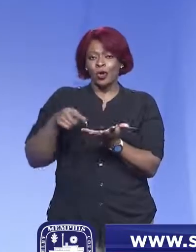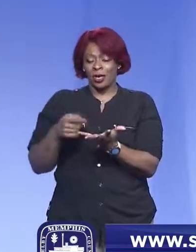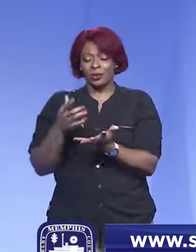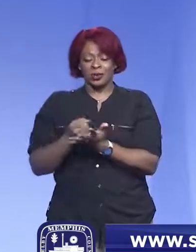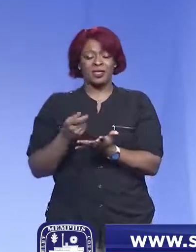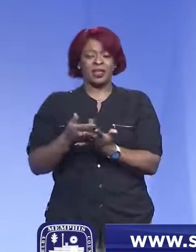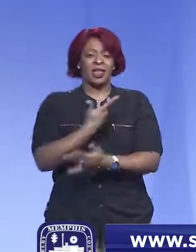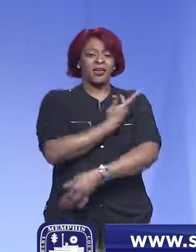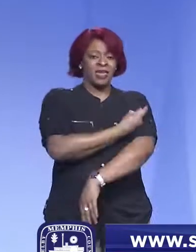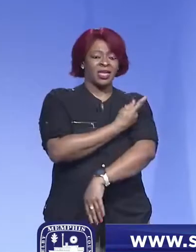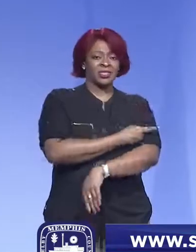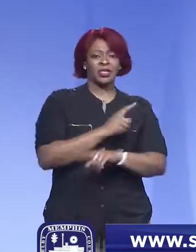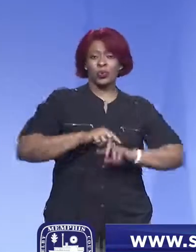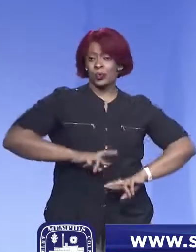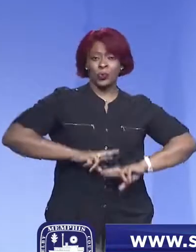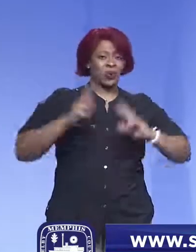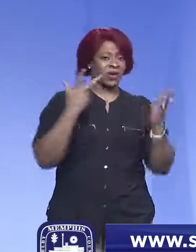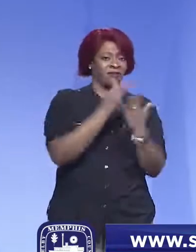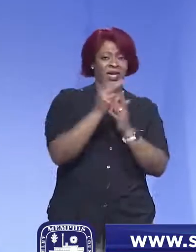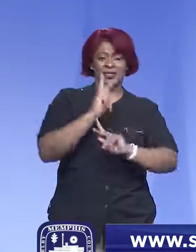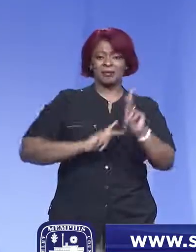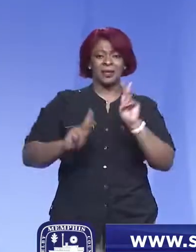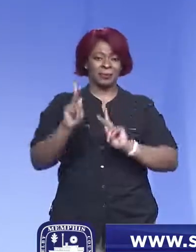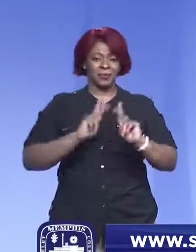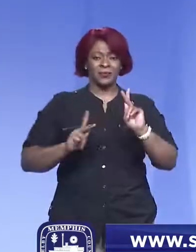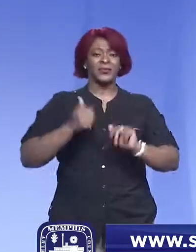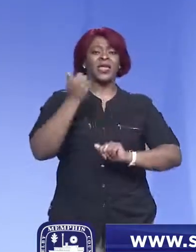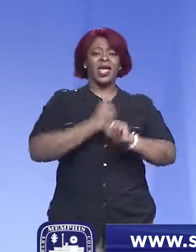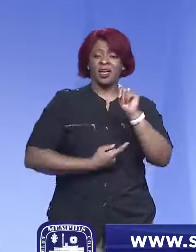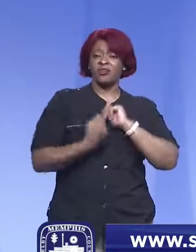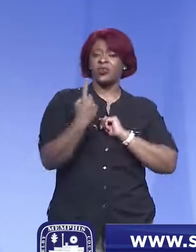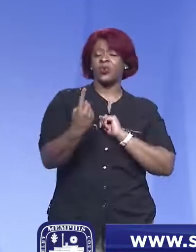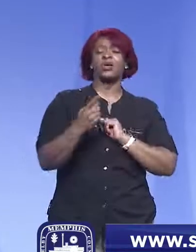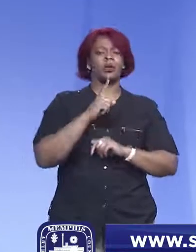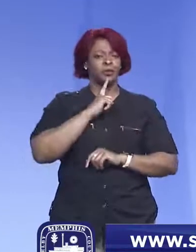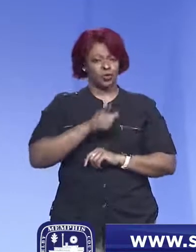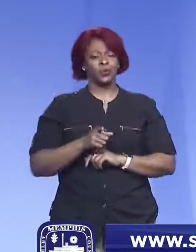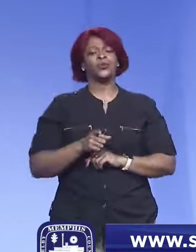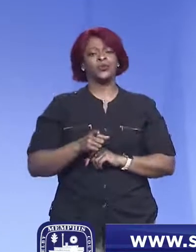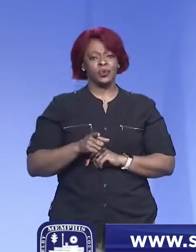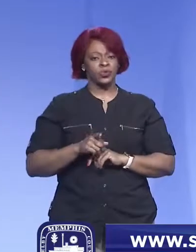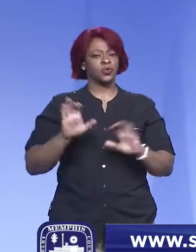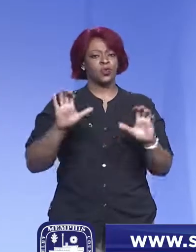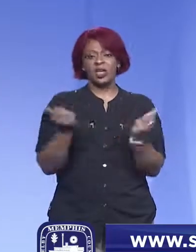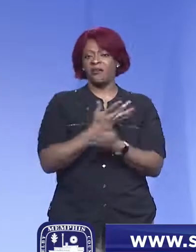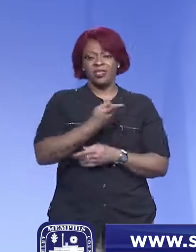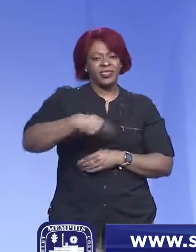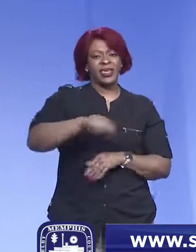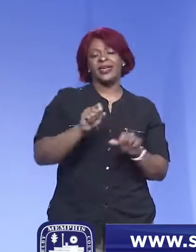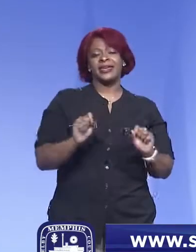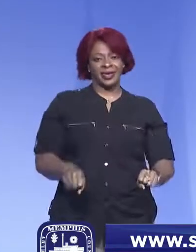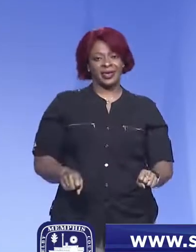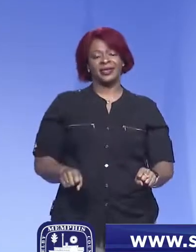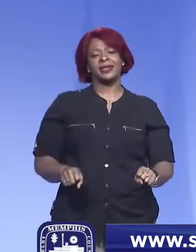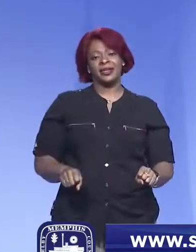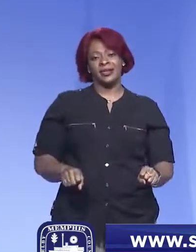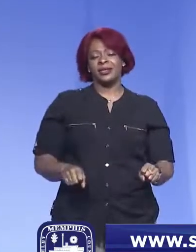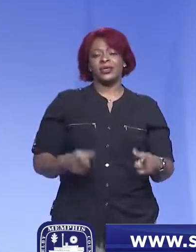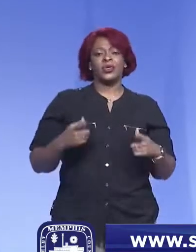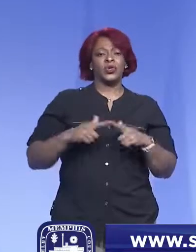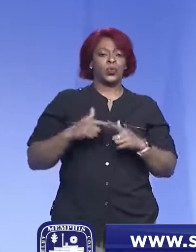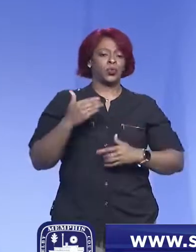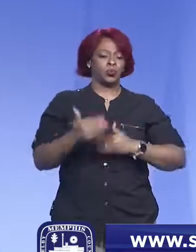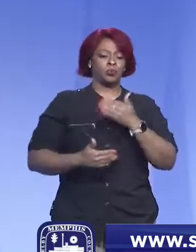in this community to vaccinate people. And everyone, I am sure, is doing everything they can do to move